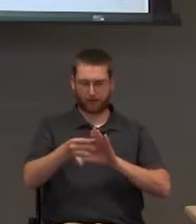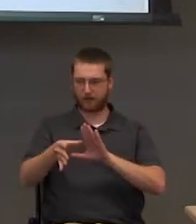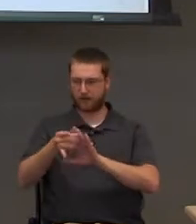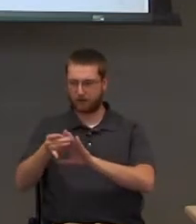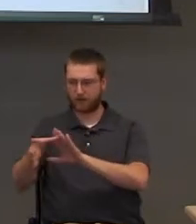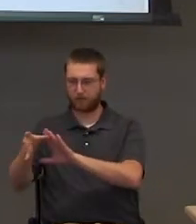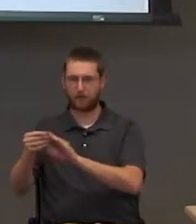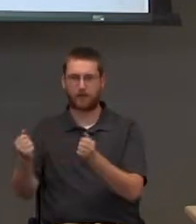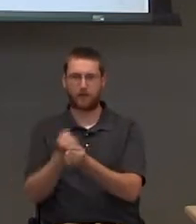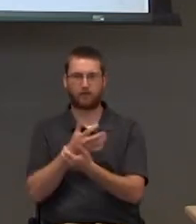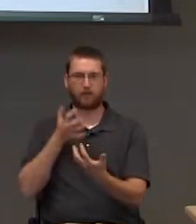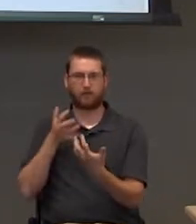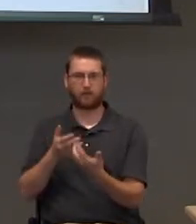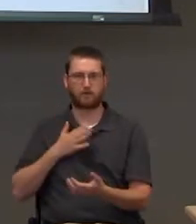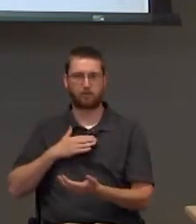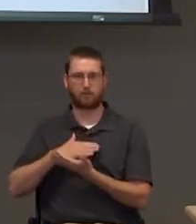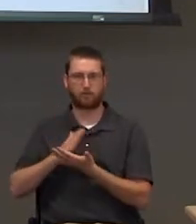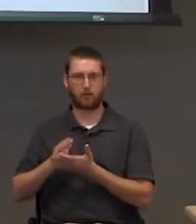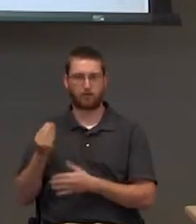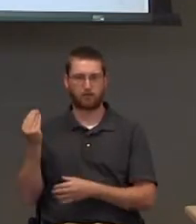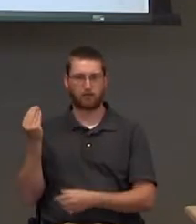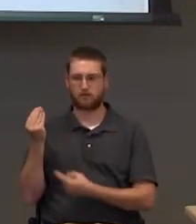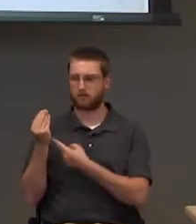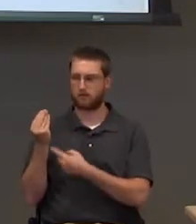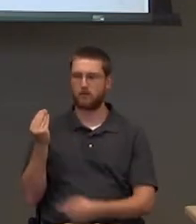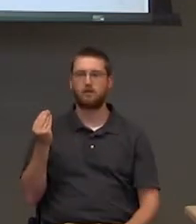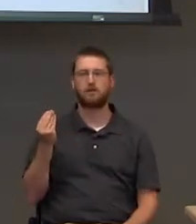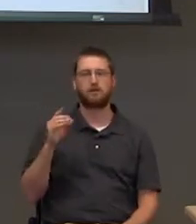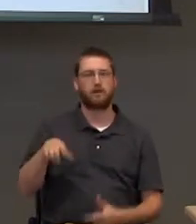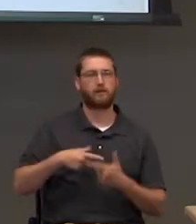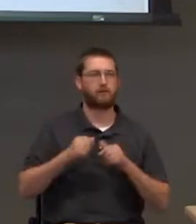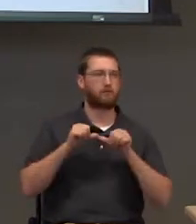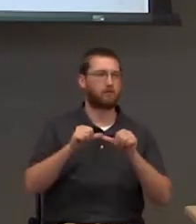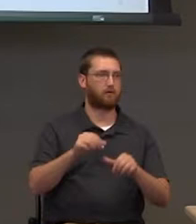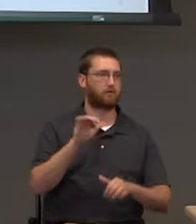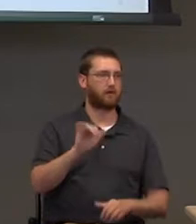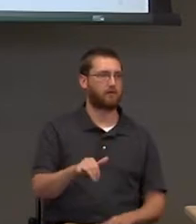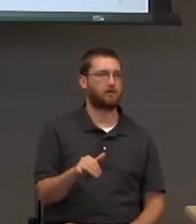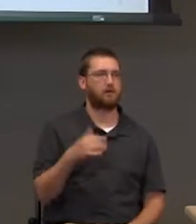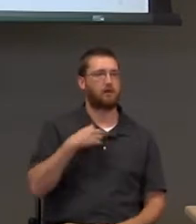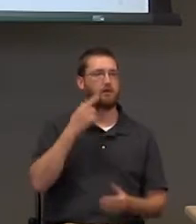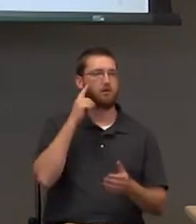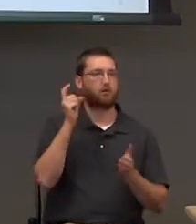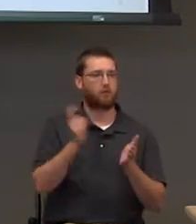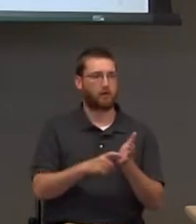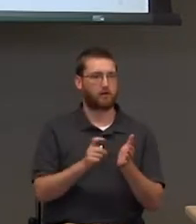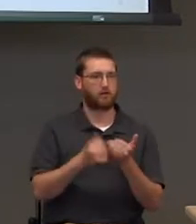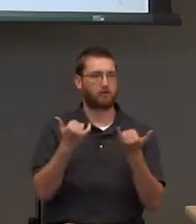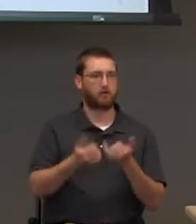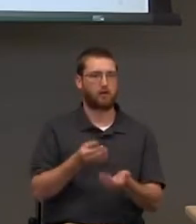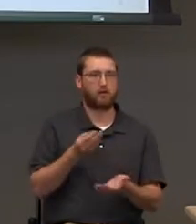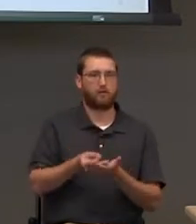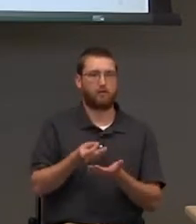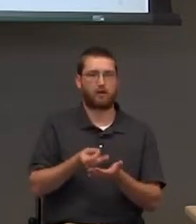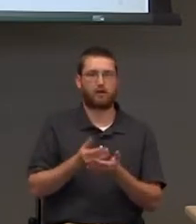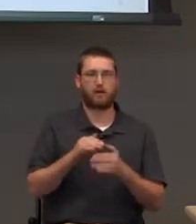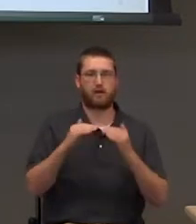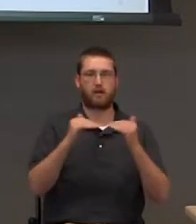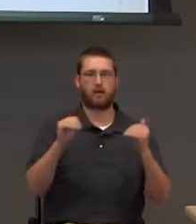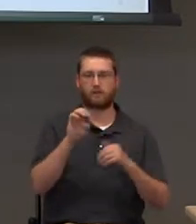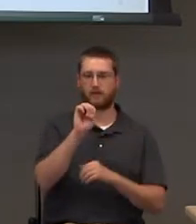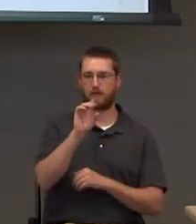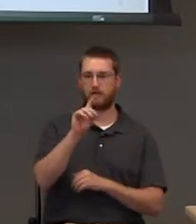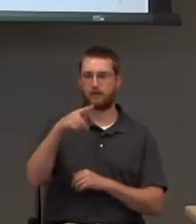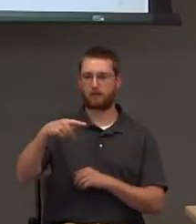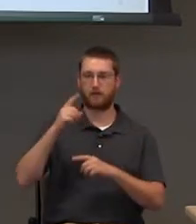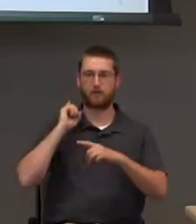and your dessert, and you're going to move forward with those. And so I recognize when I look at the current funding level for the EDP, and